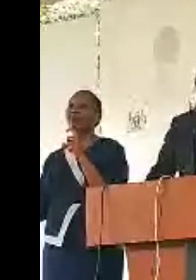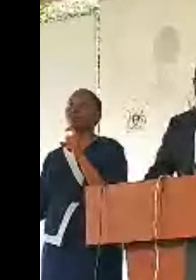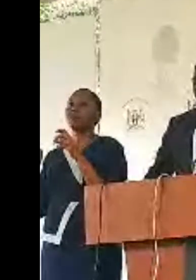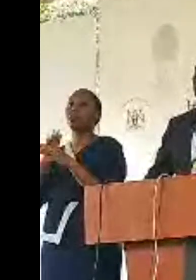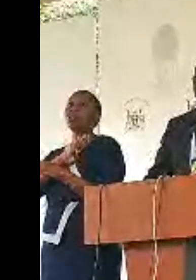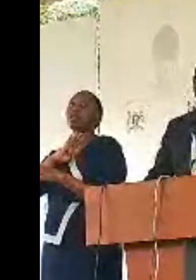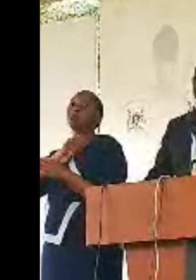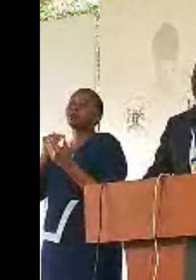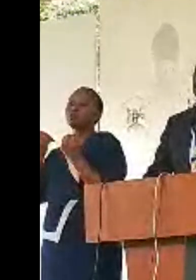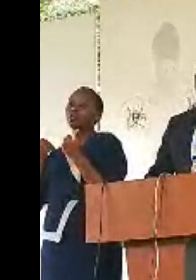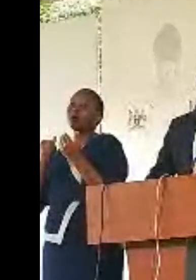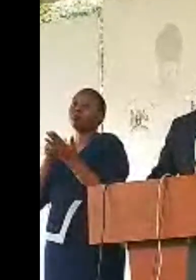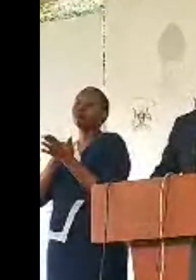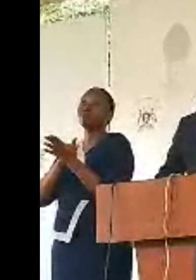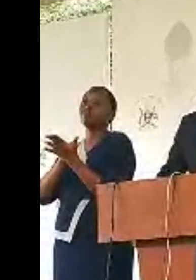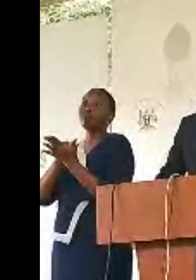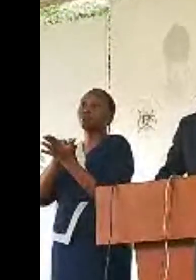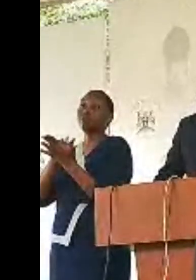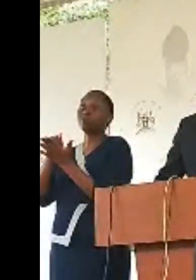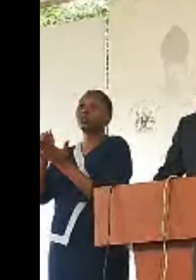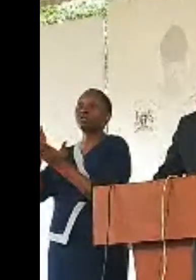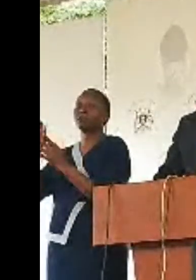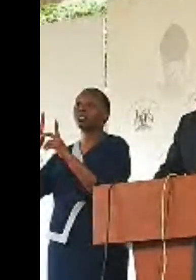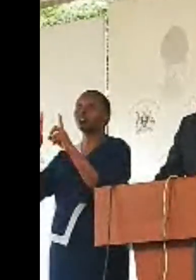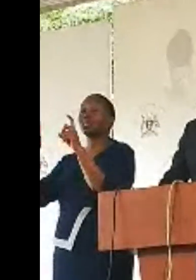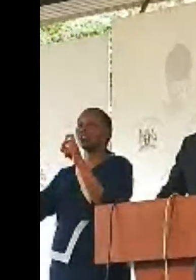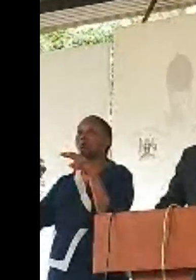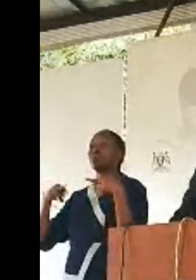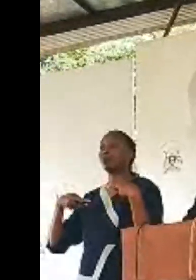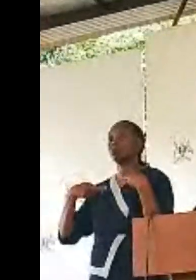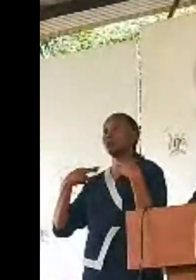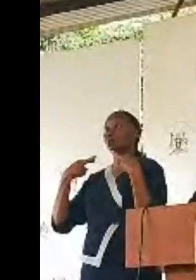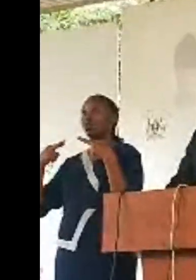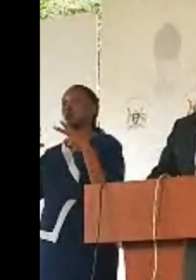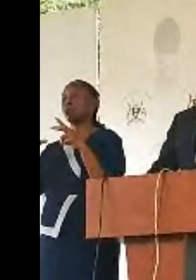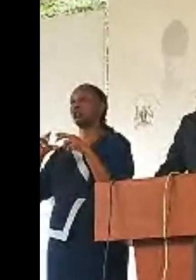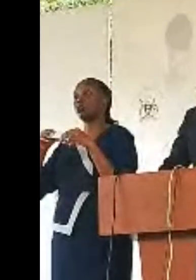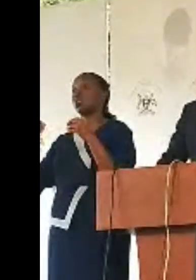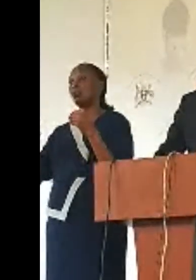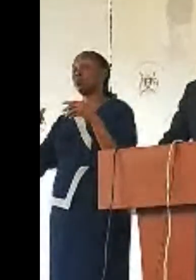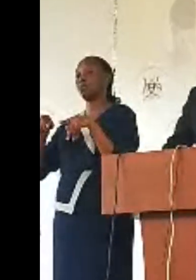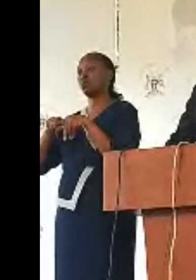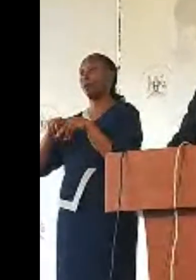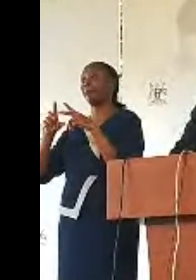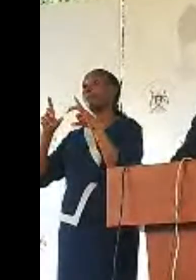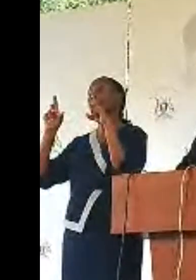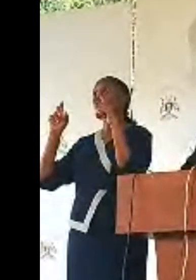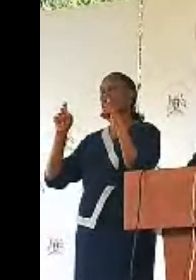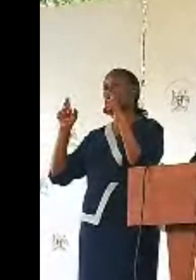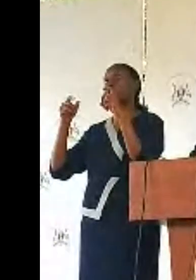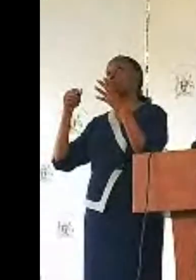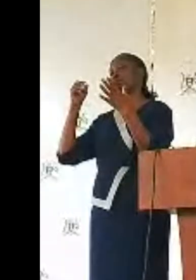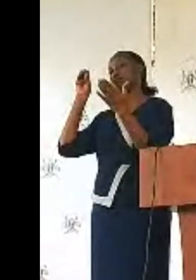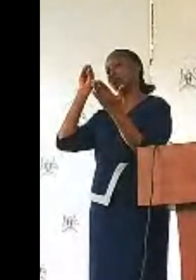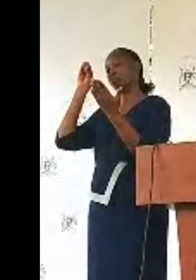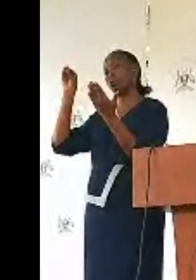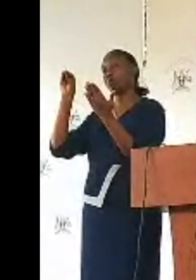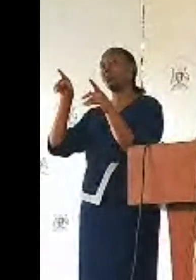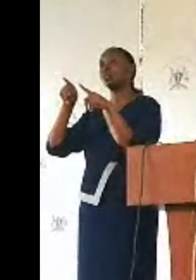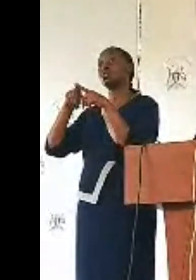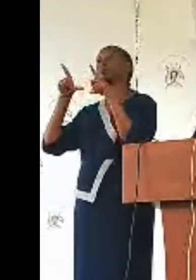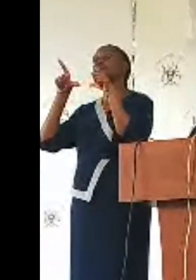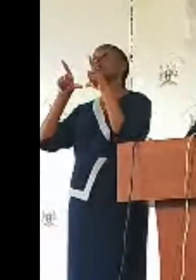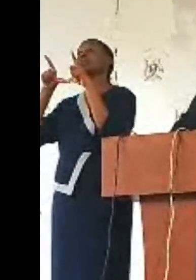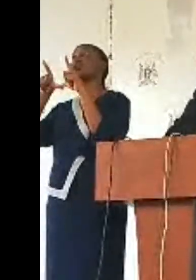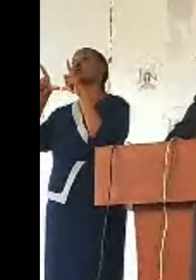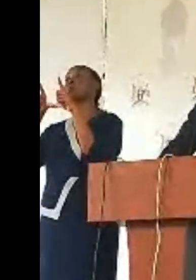The board now prints examination result slips with the candidate's photographs. The certificates are